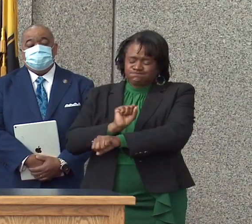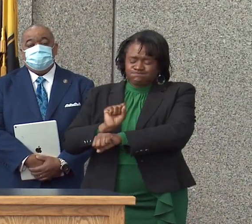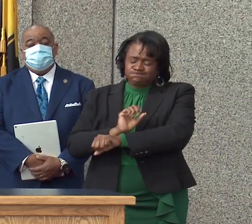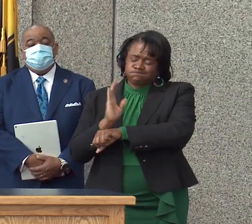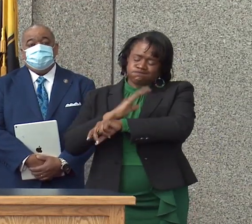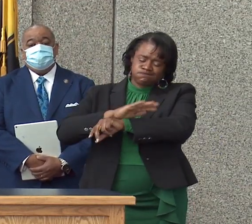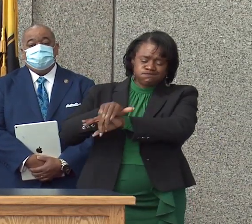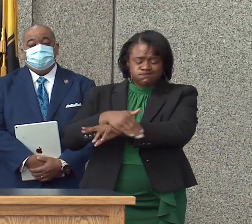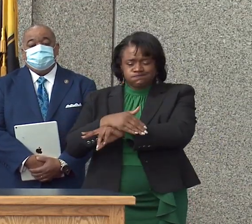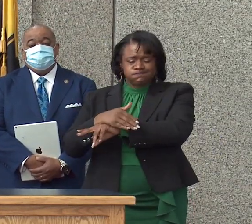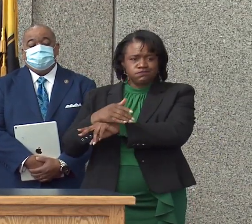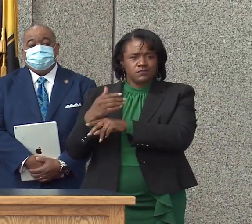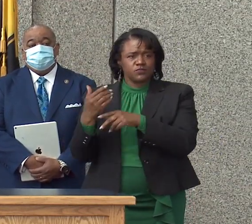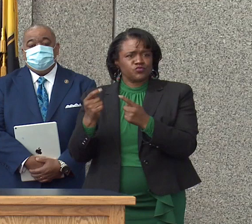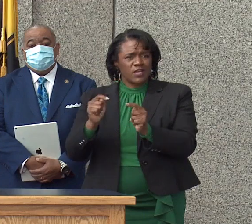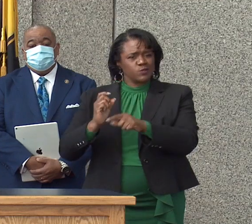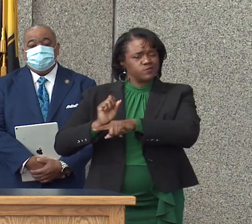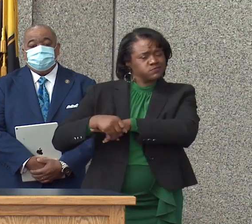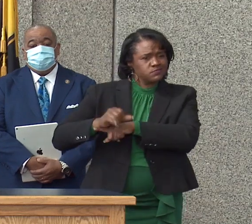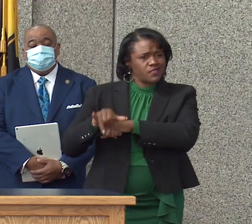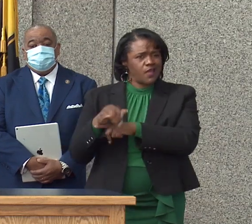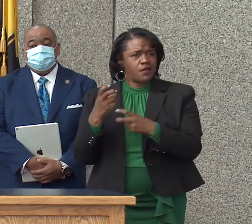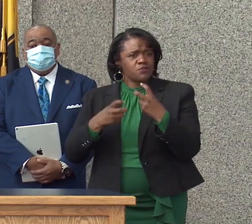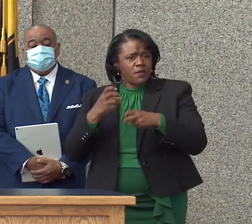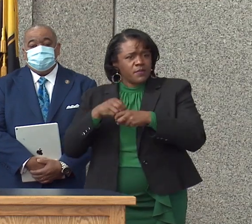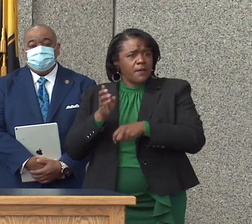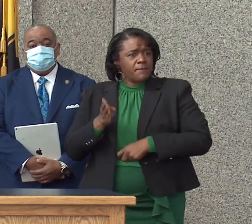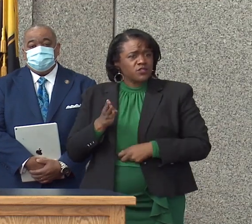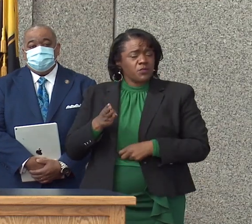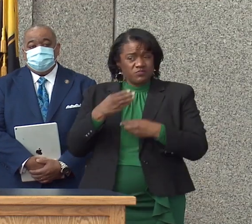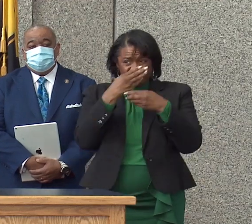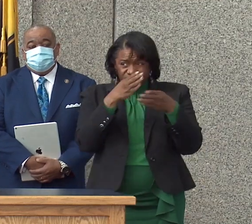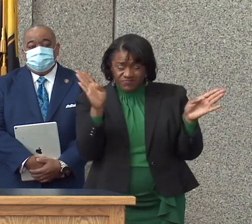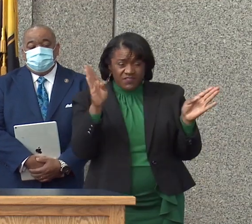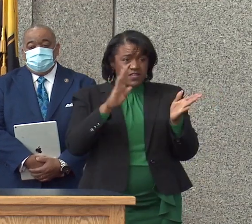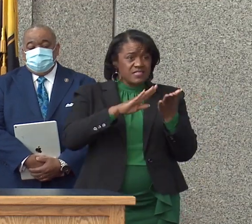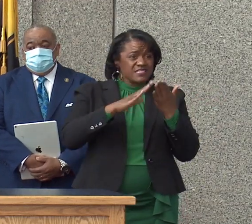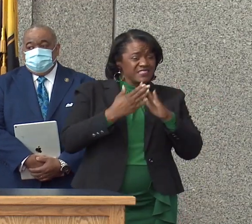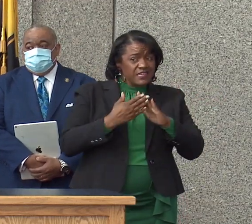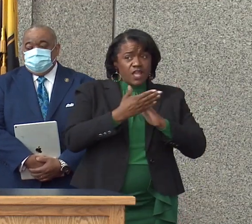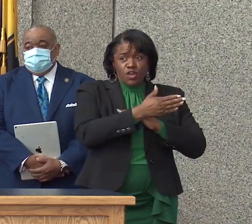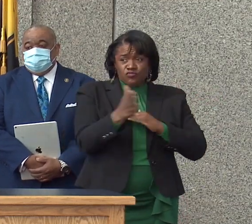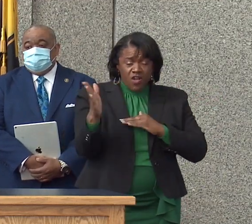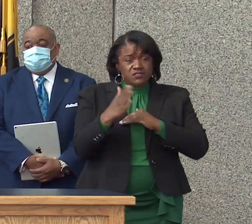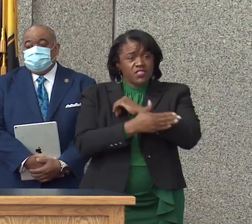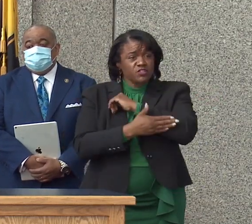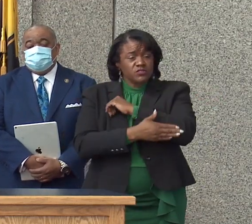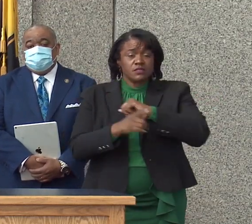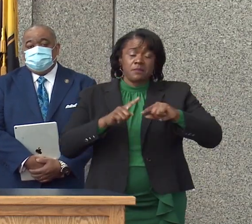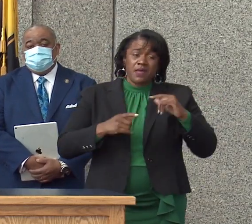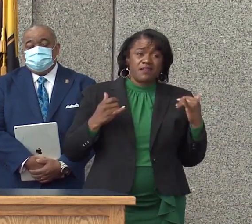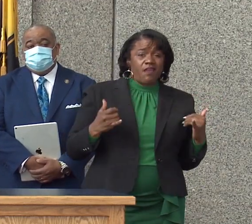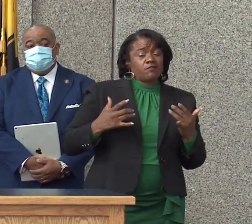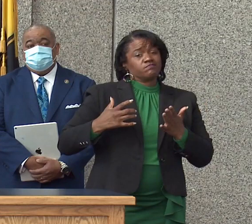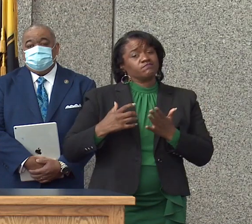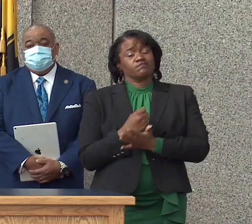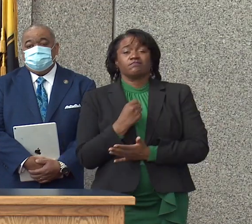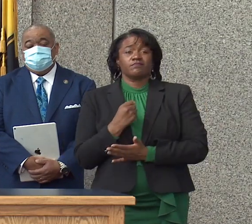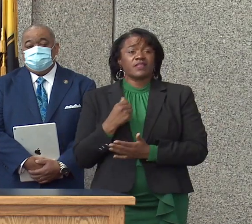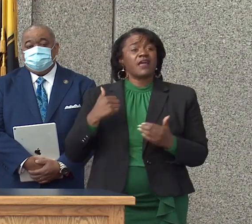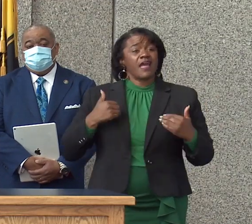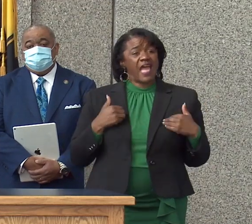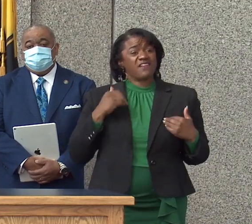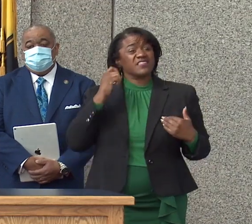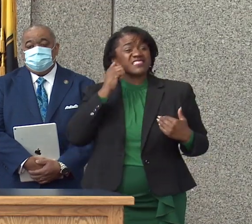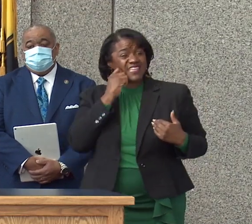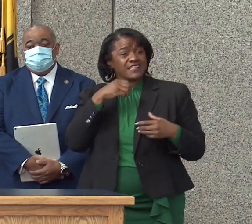to tackle this issue in Baltimore and every city and across this country for decades. But it's time for us locally to have some skin in the